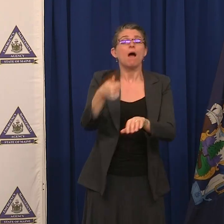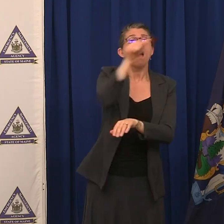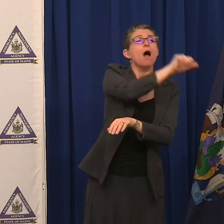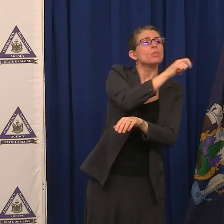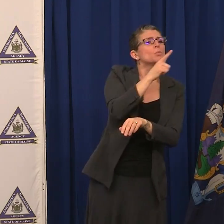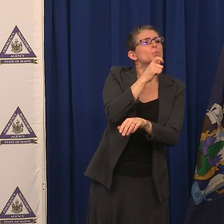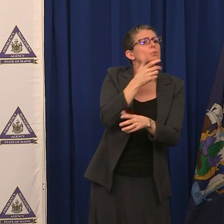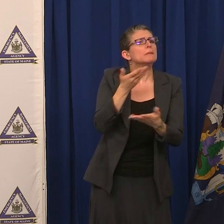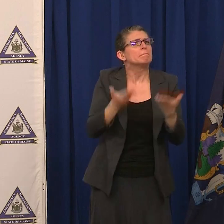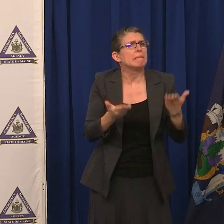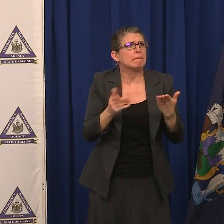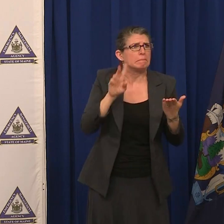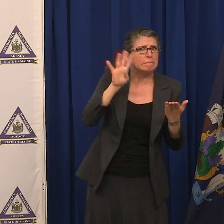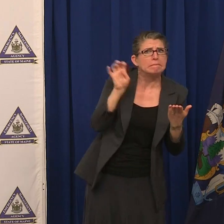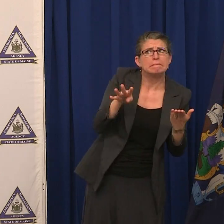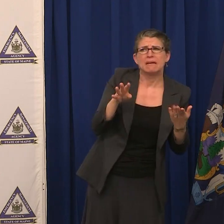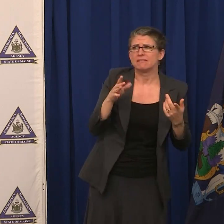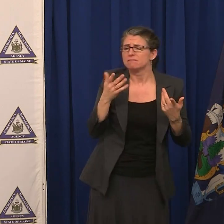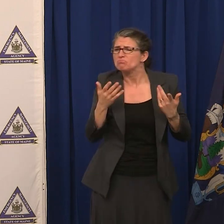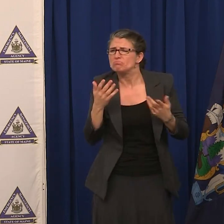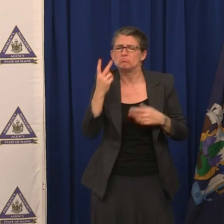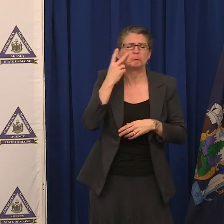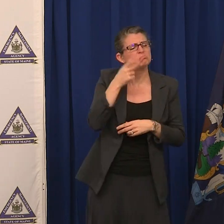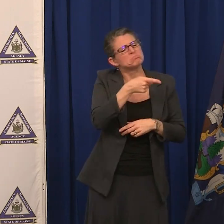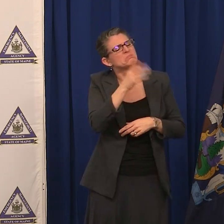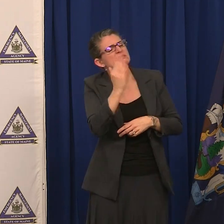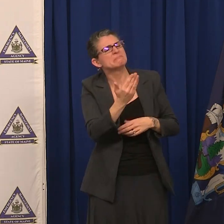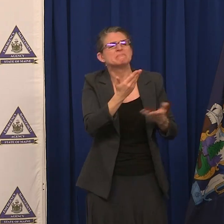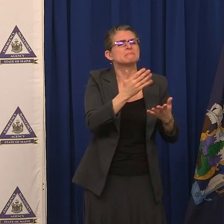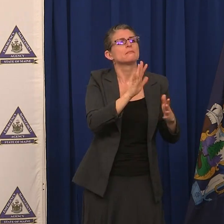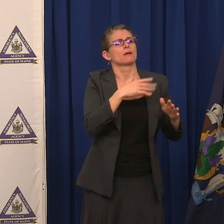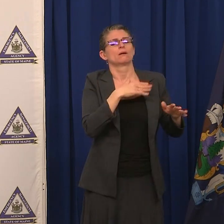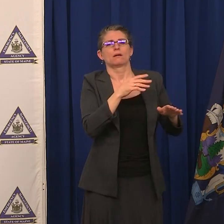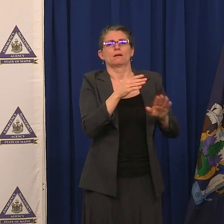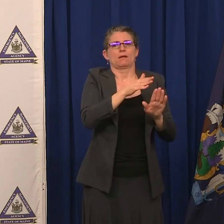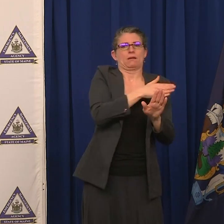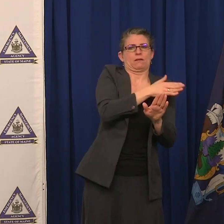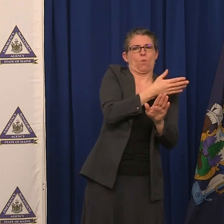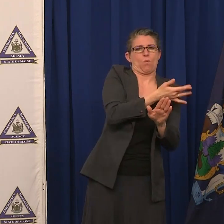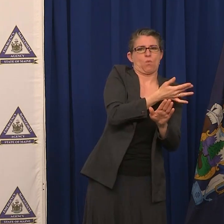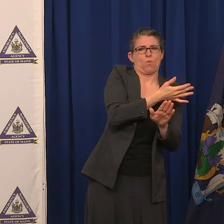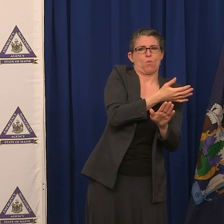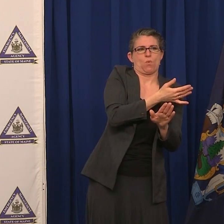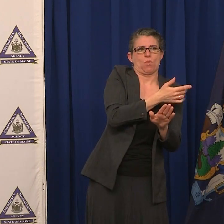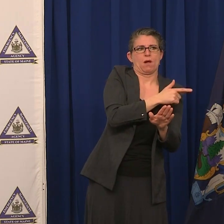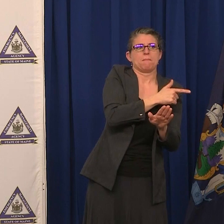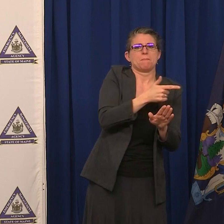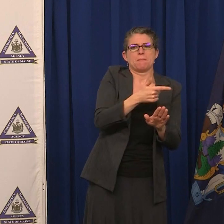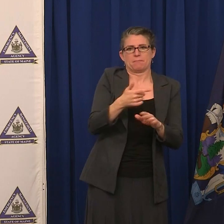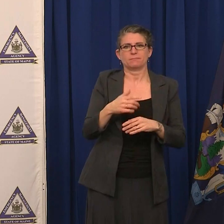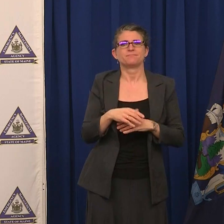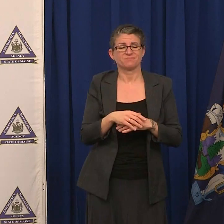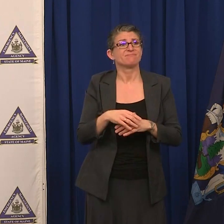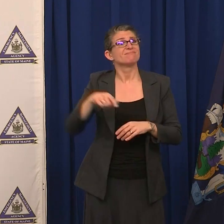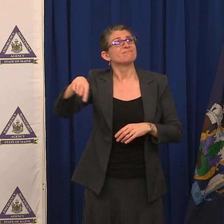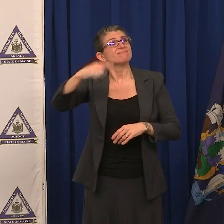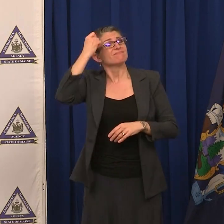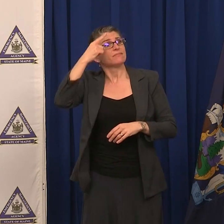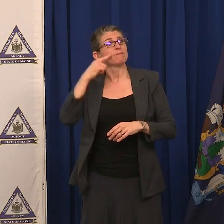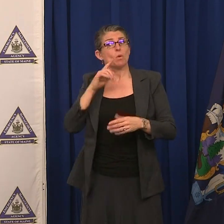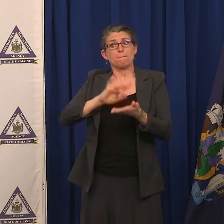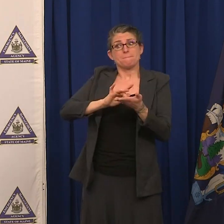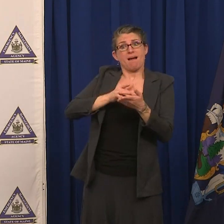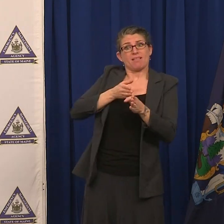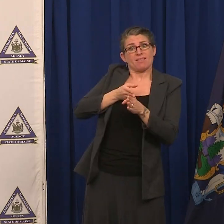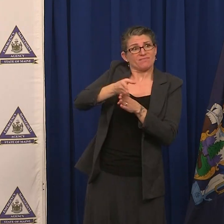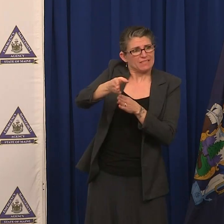that, are able to return what for many patients can be a life-saving result, or for a healthcare institution, a result